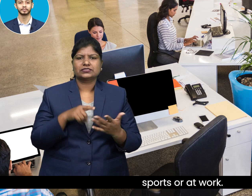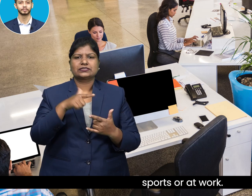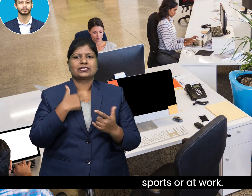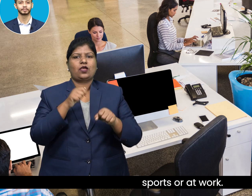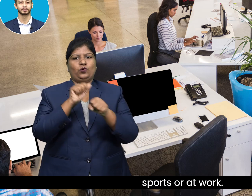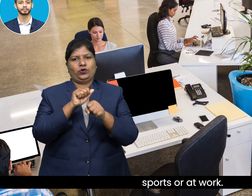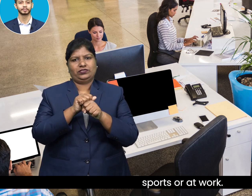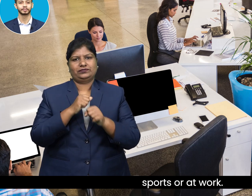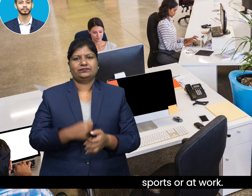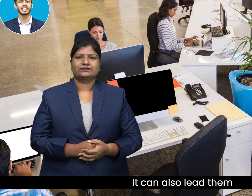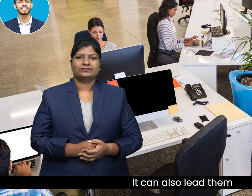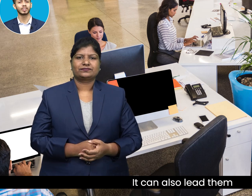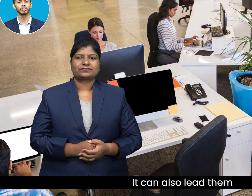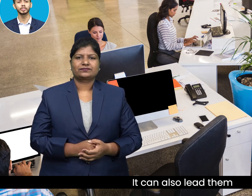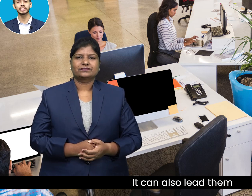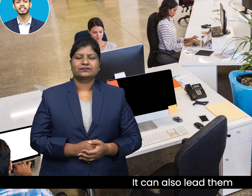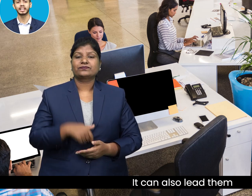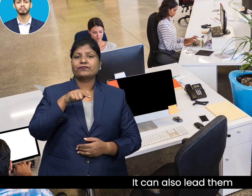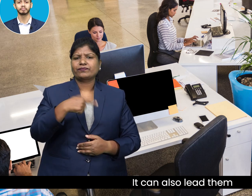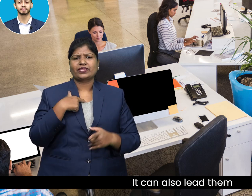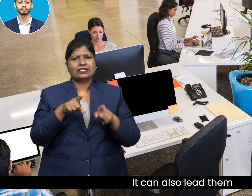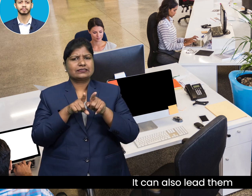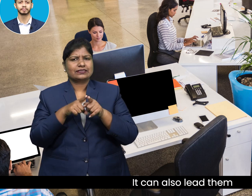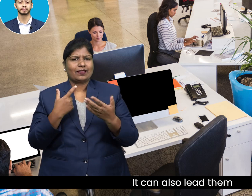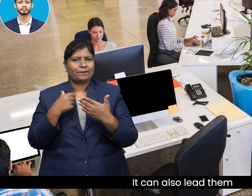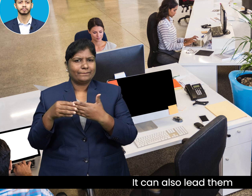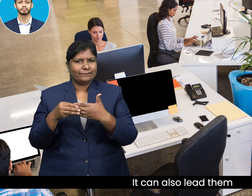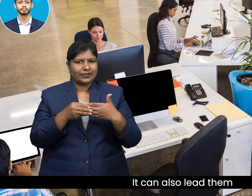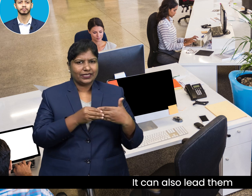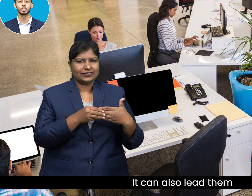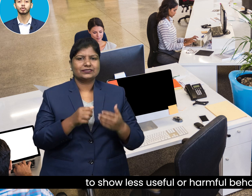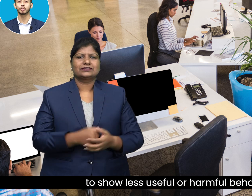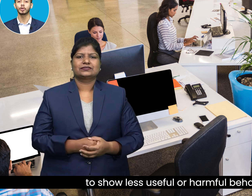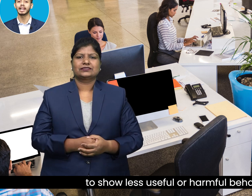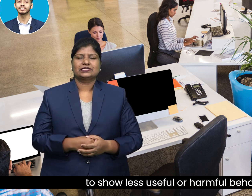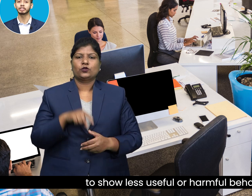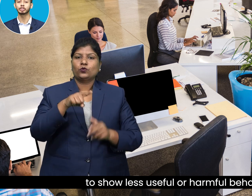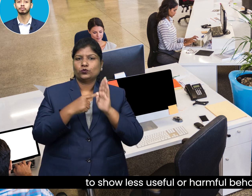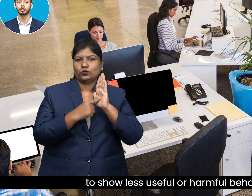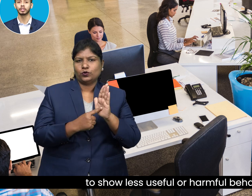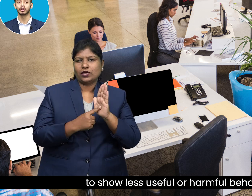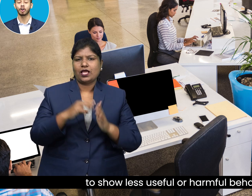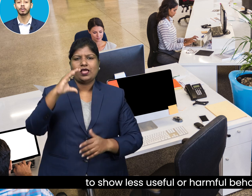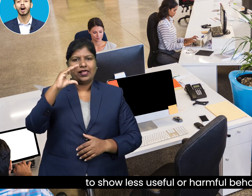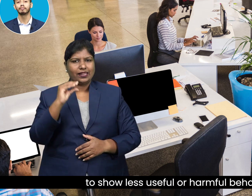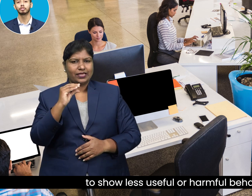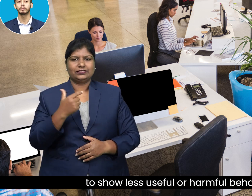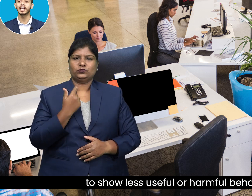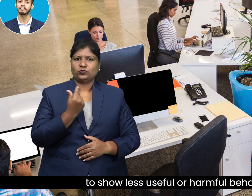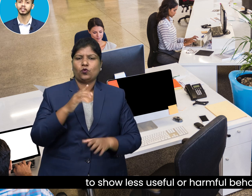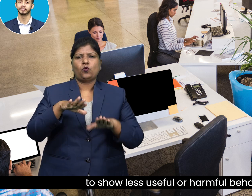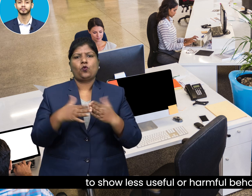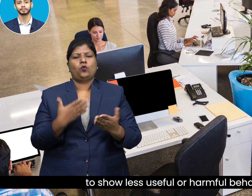work. It can also lead them to show less useful or